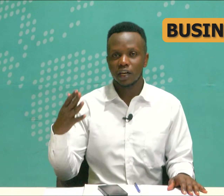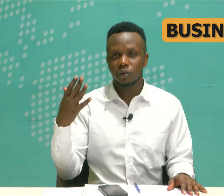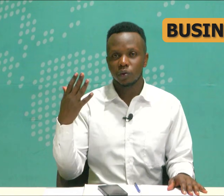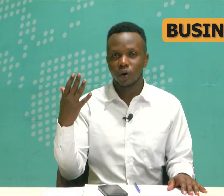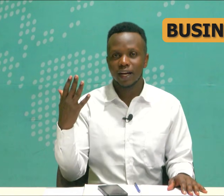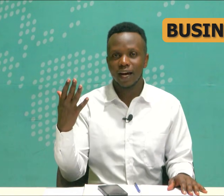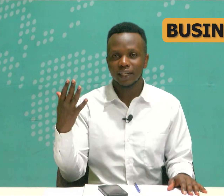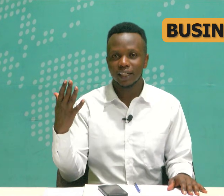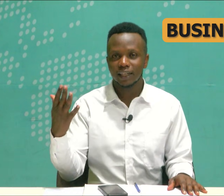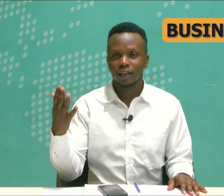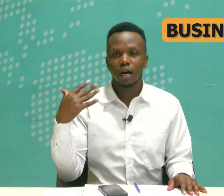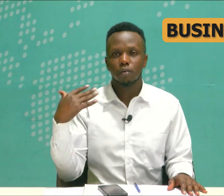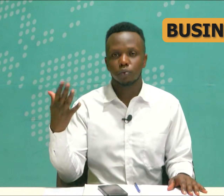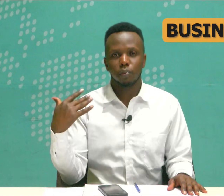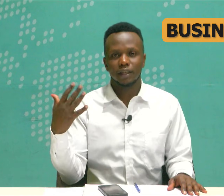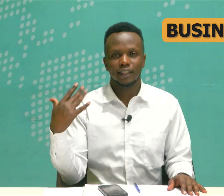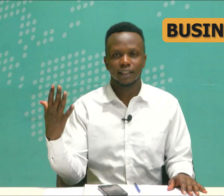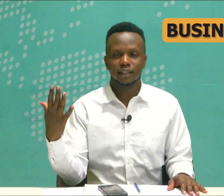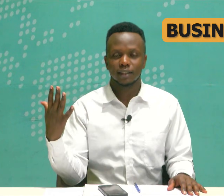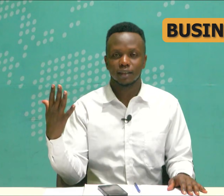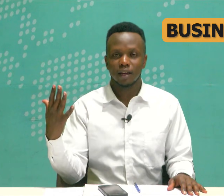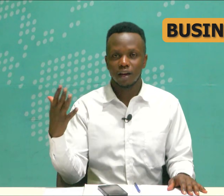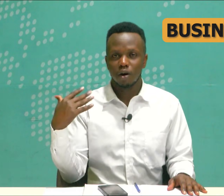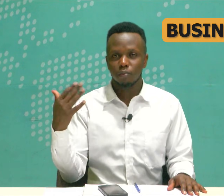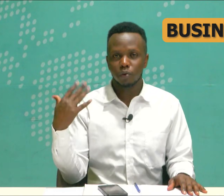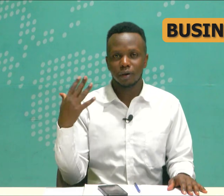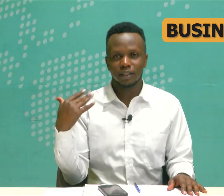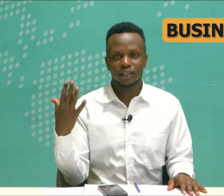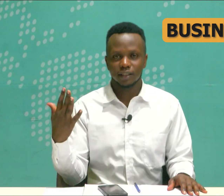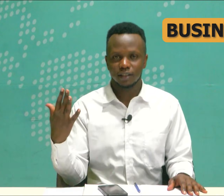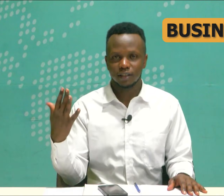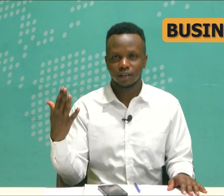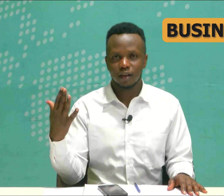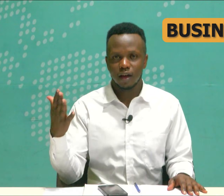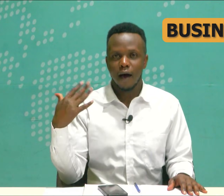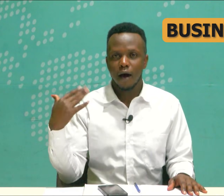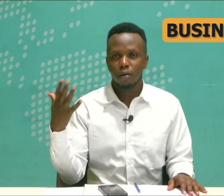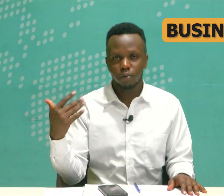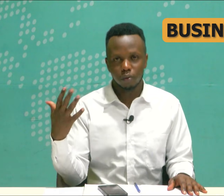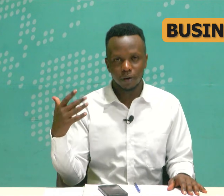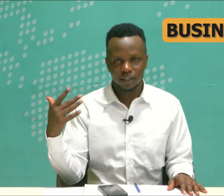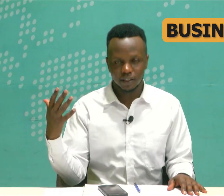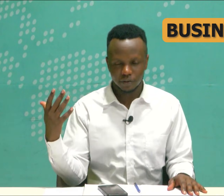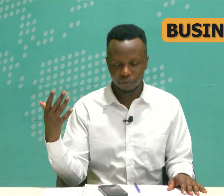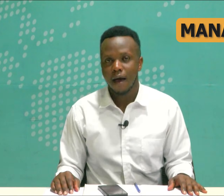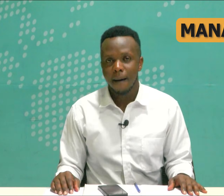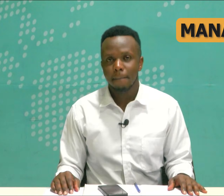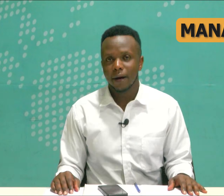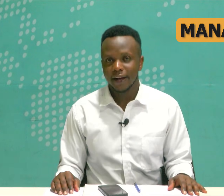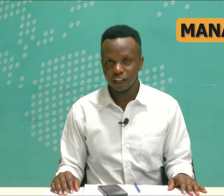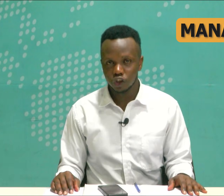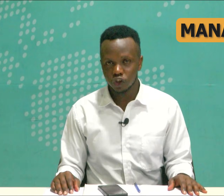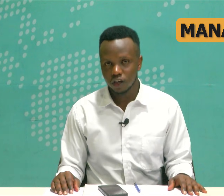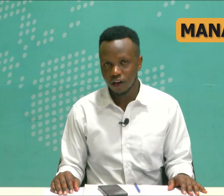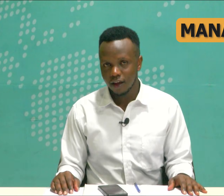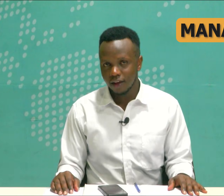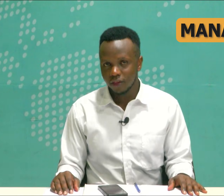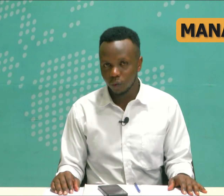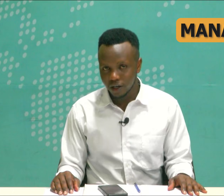one hand, property, property, property. Manage, the word